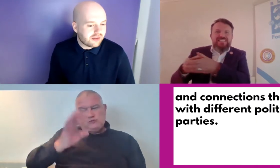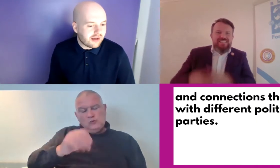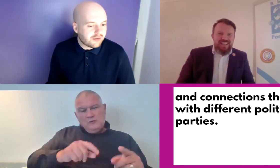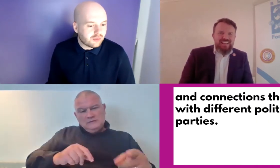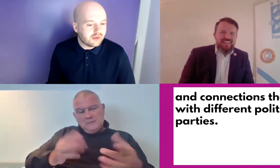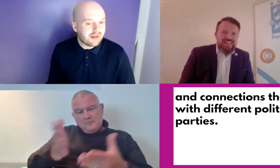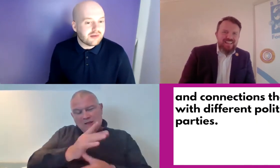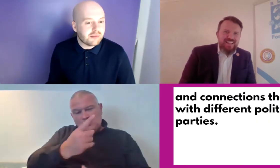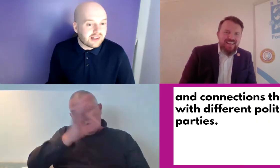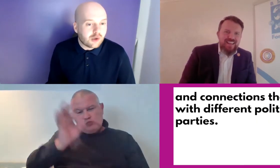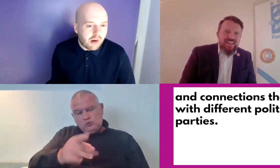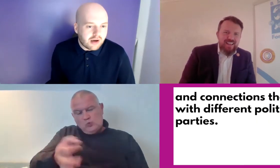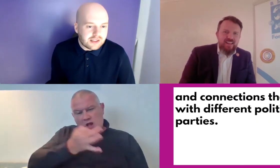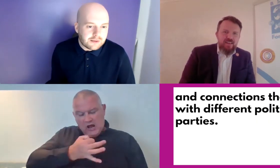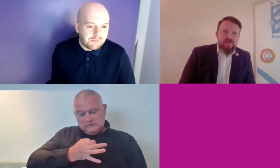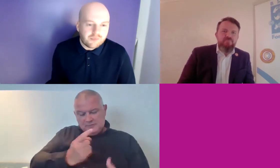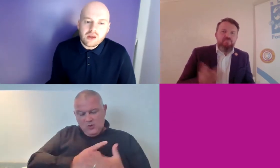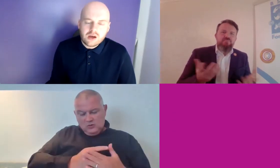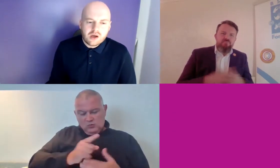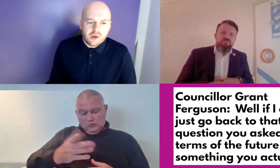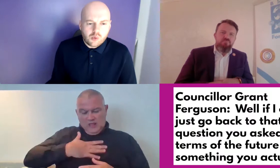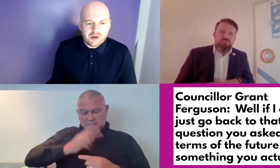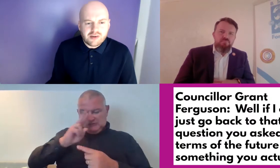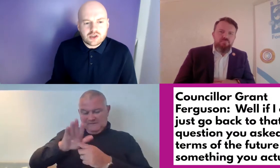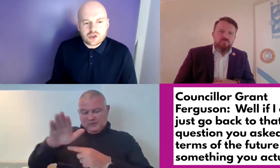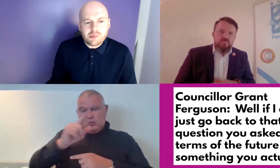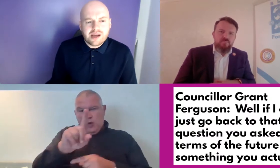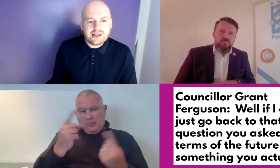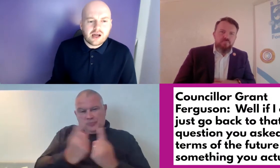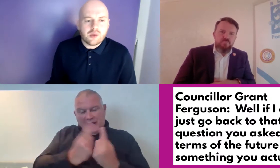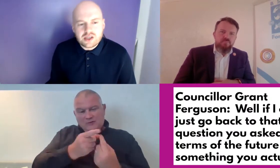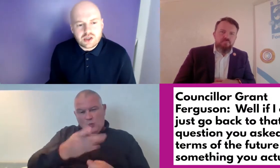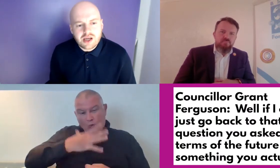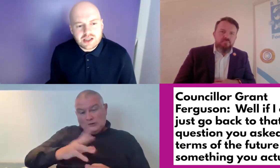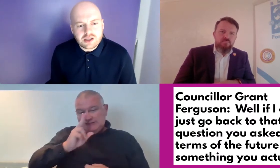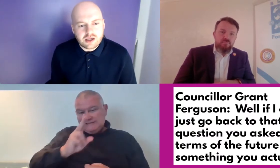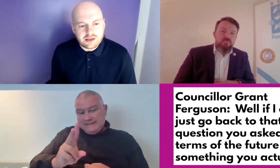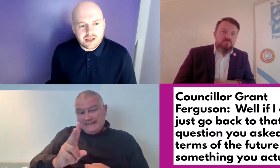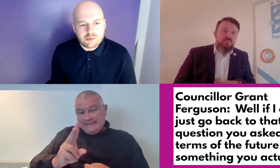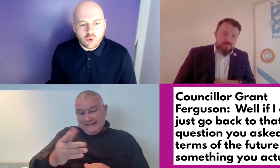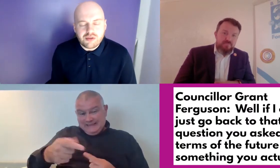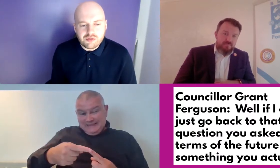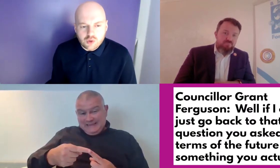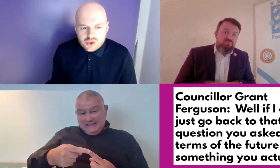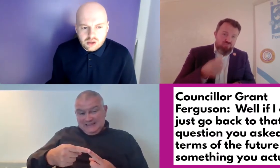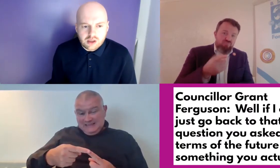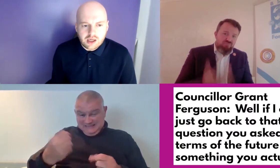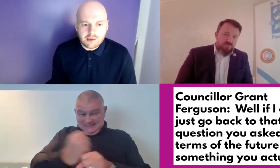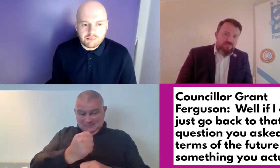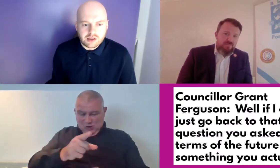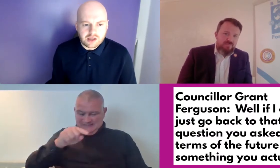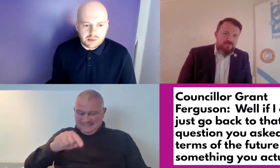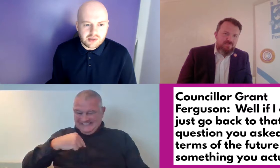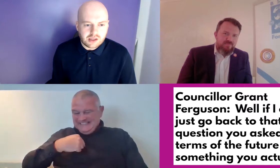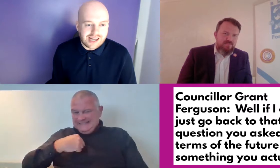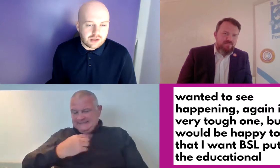with different political parties. Well, if I can just go back to that question you asked in terms of the future,